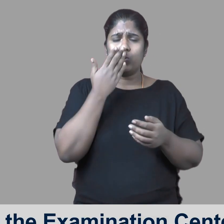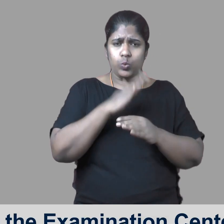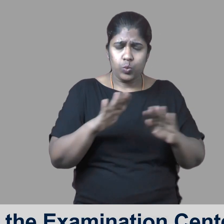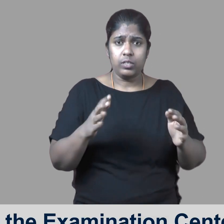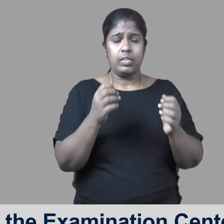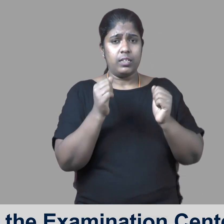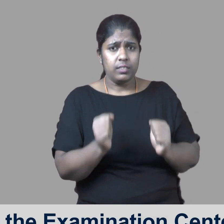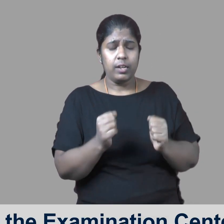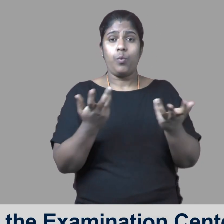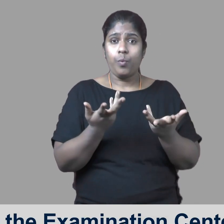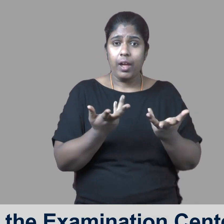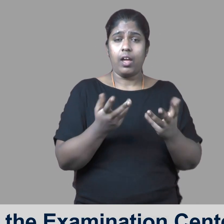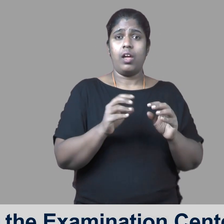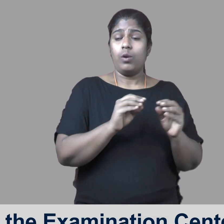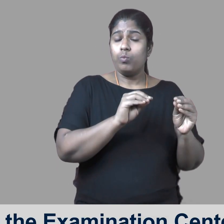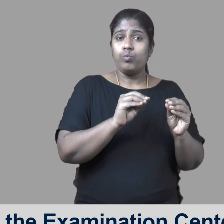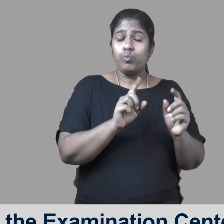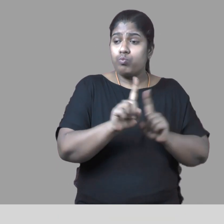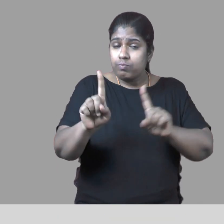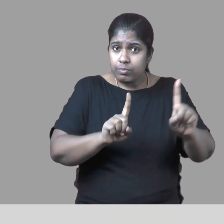Movement within the examination center.